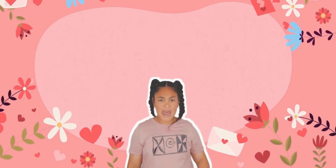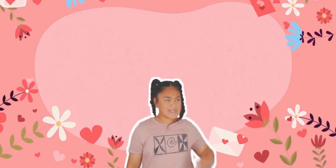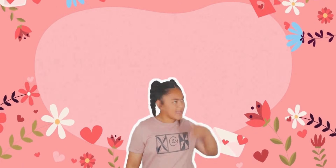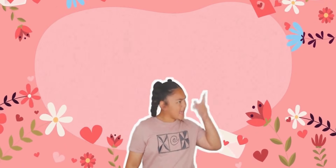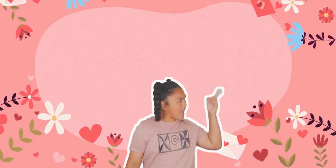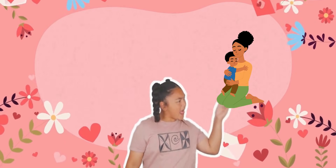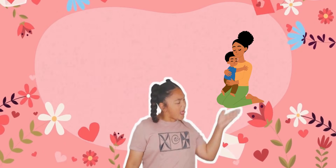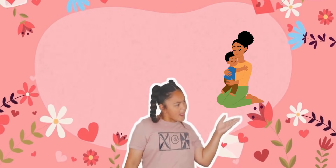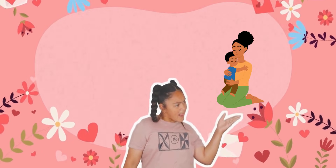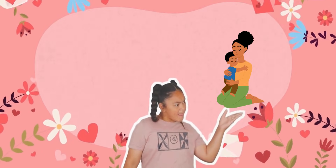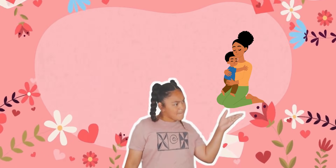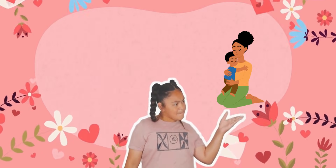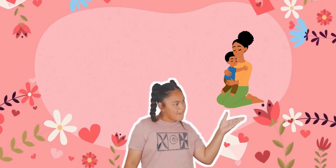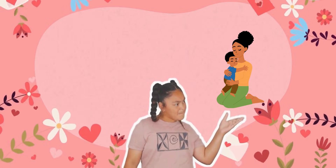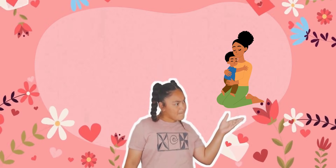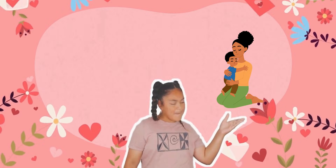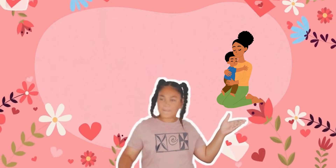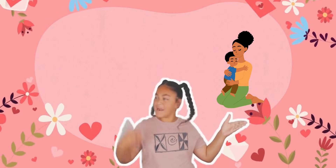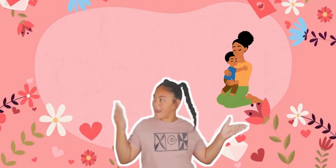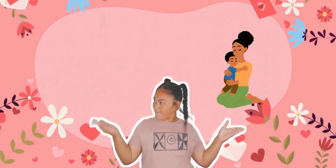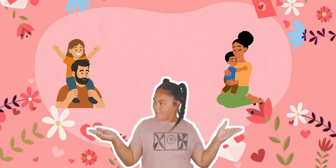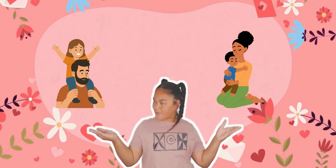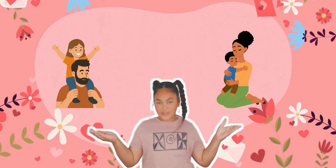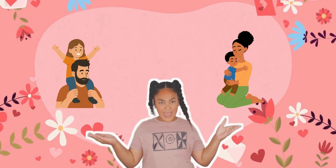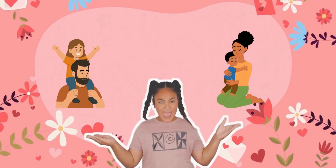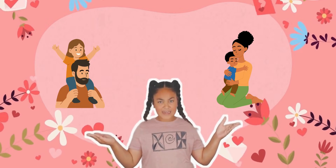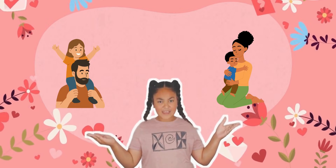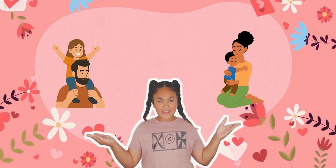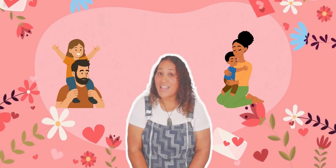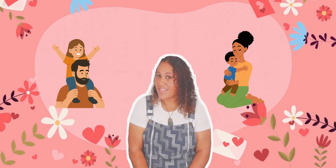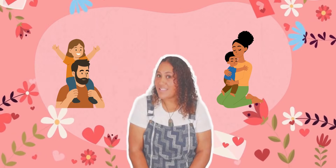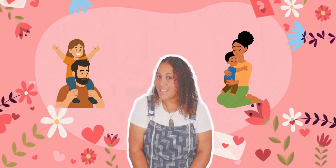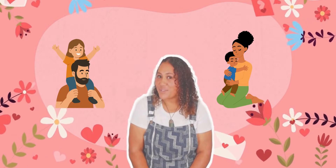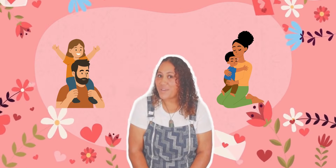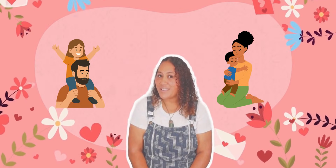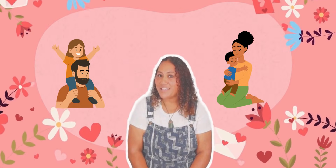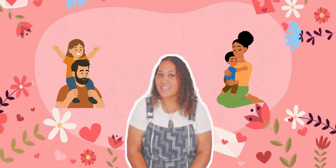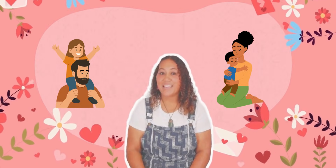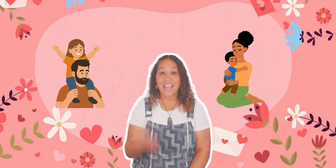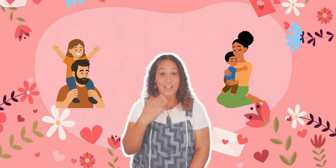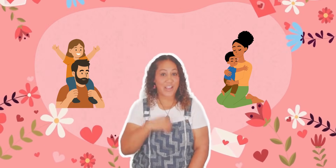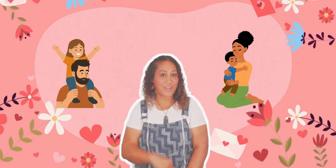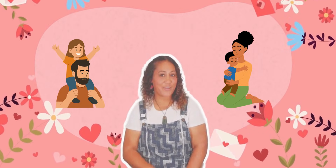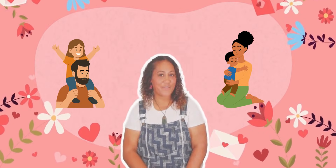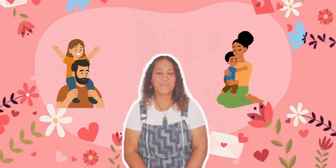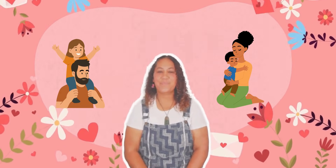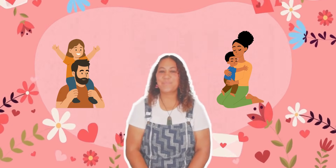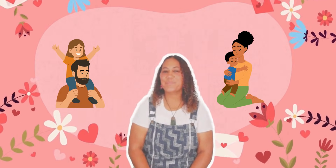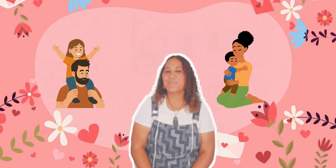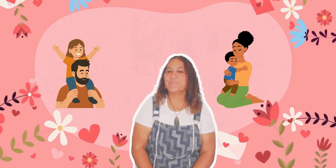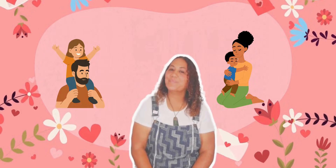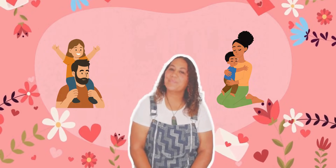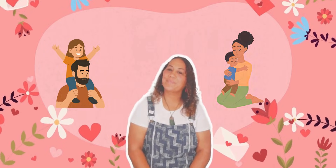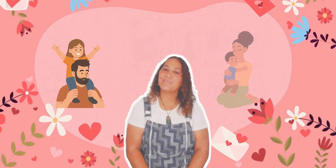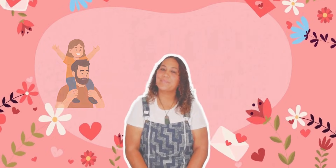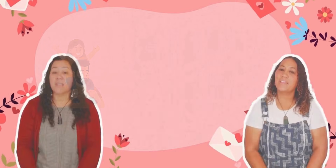How can I say I love you, Mum, and I love you, Dad? That's a good one. Here we go.